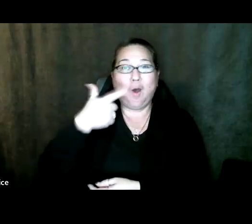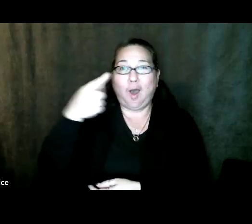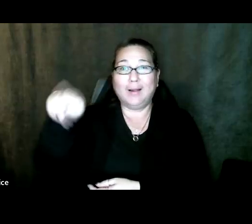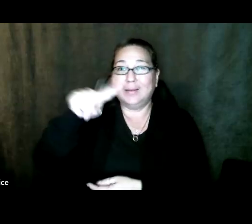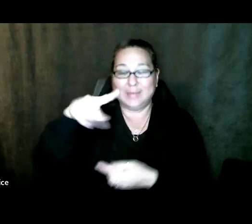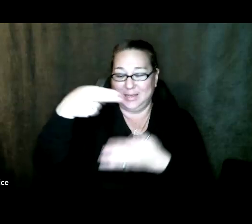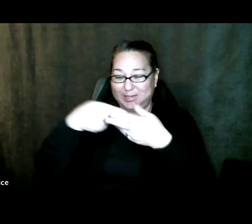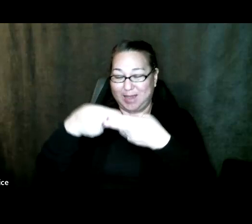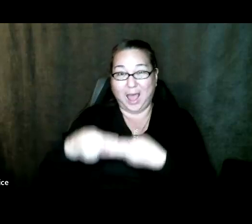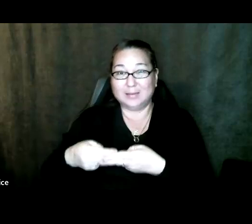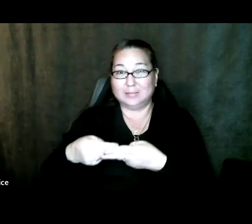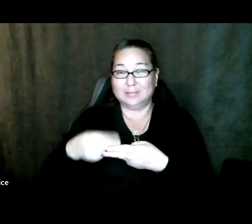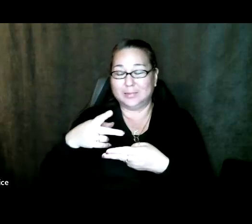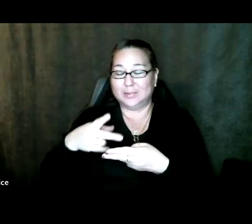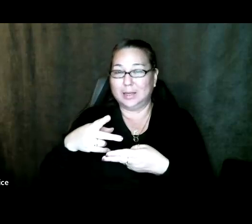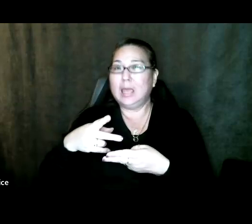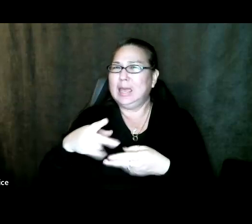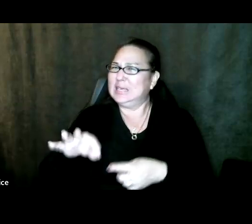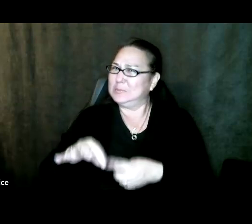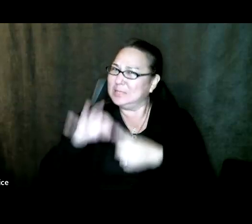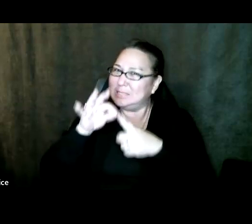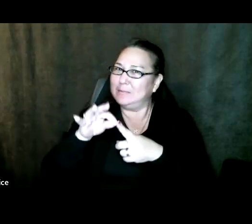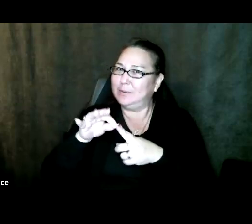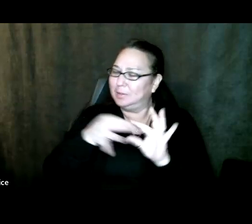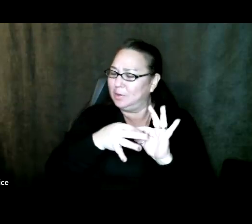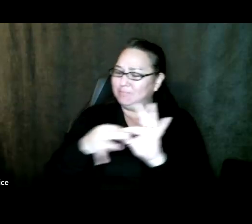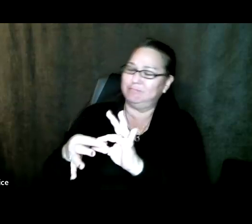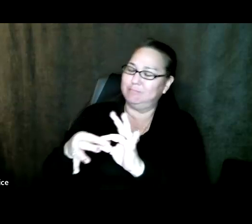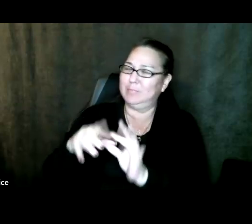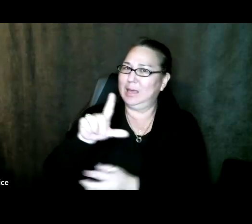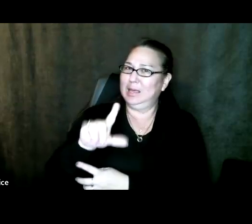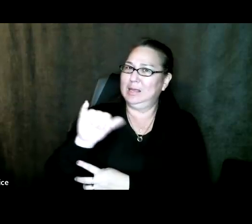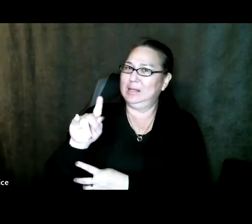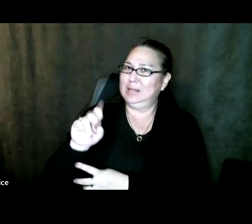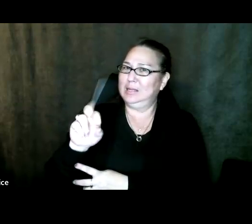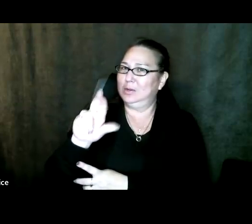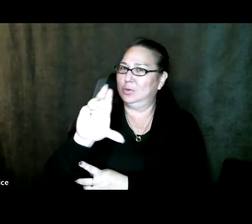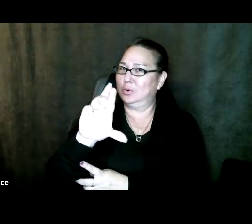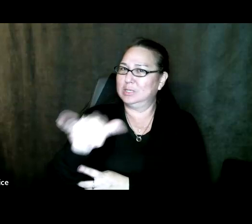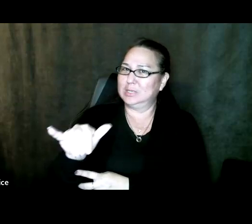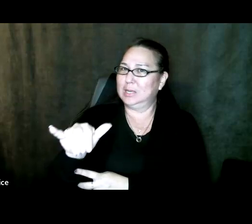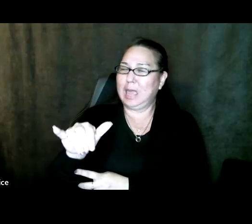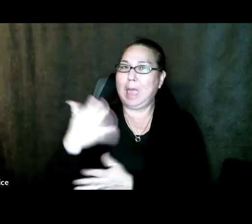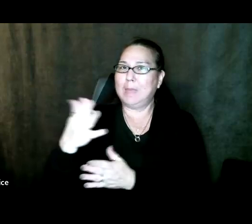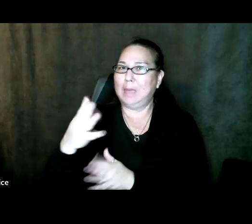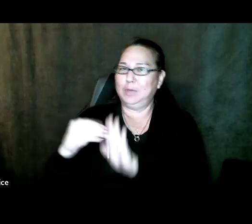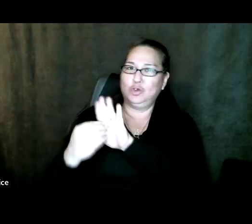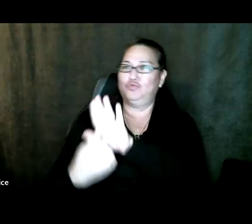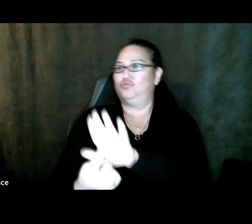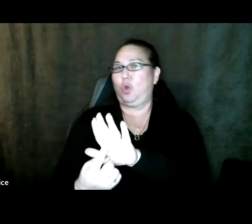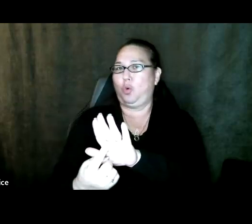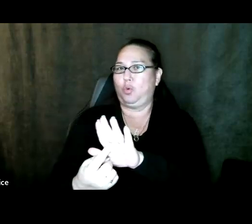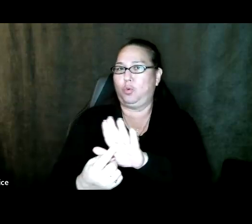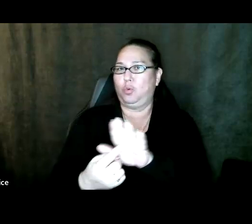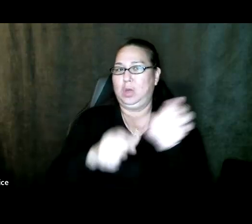particularly with regard to literacy, is to input just visually like a bar so that when we know